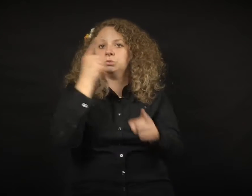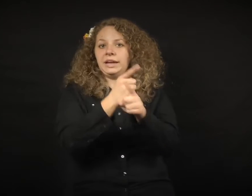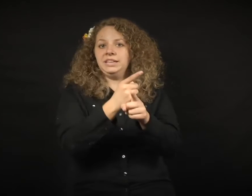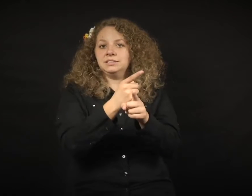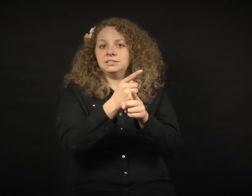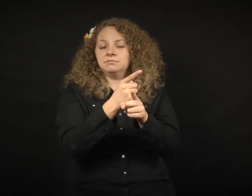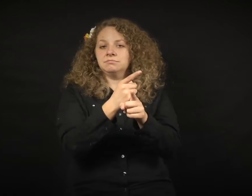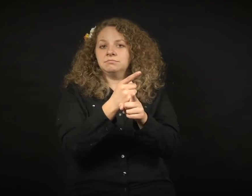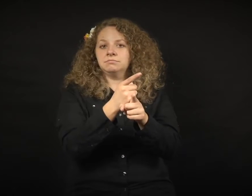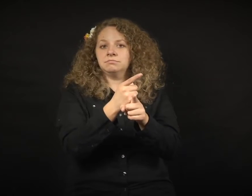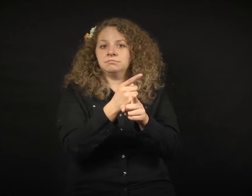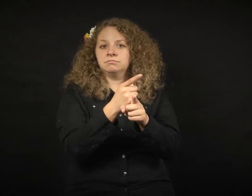Right.